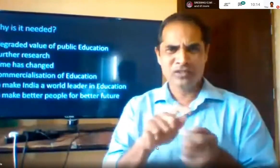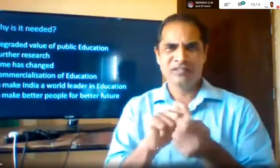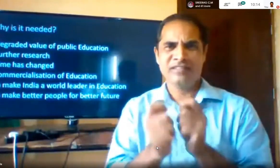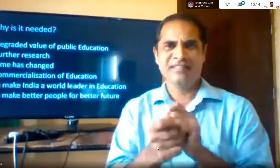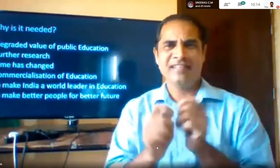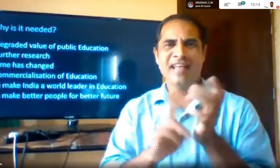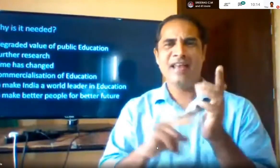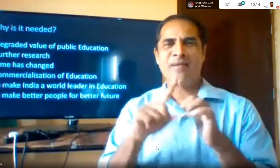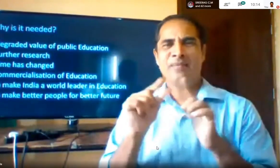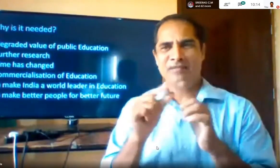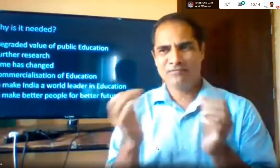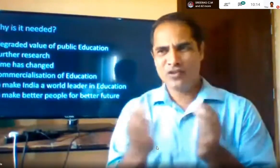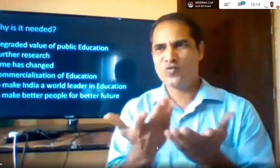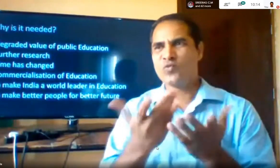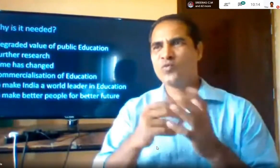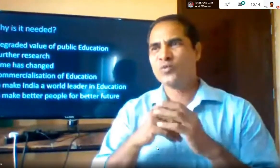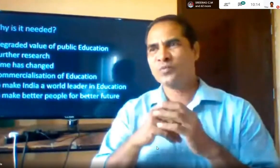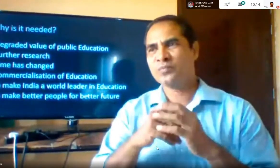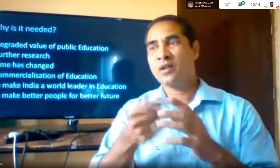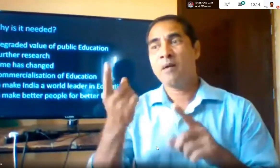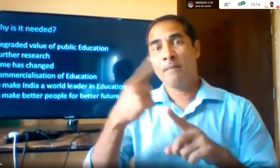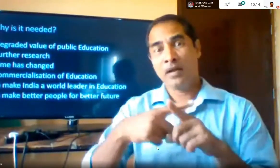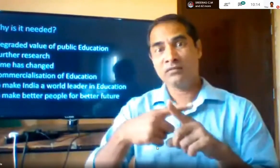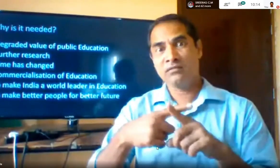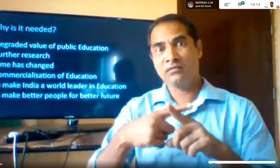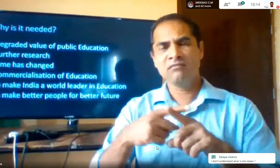So the old thing cannot be followed, right?